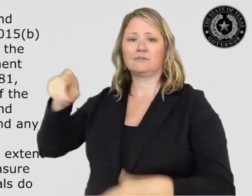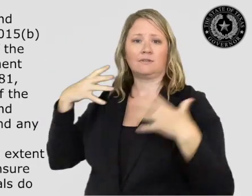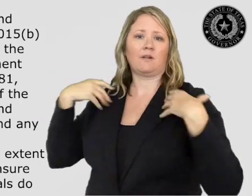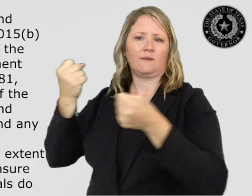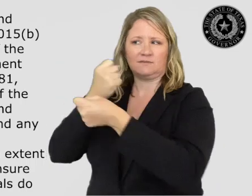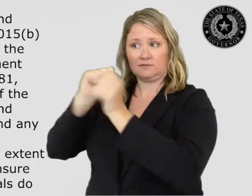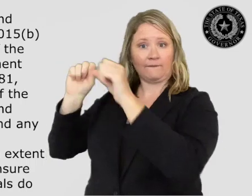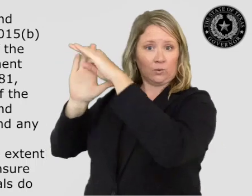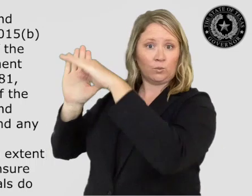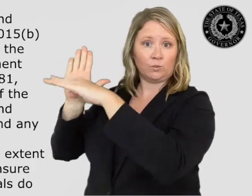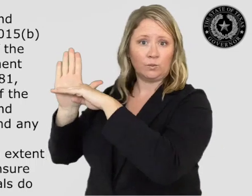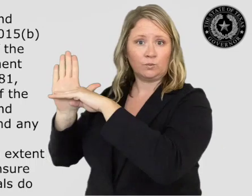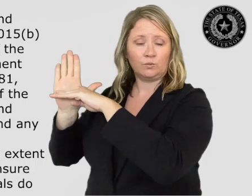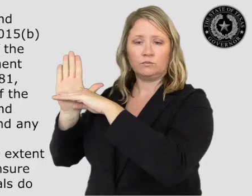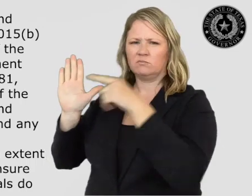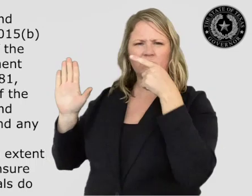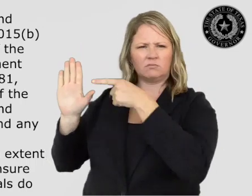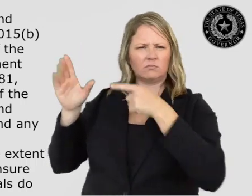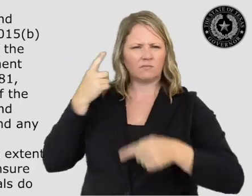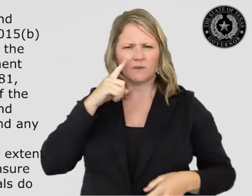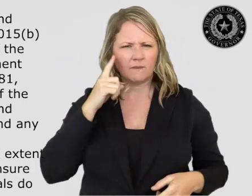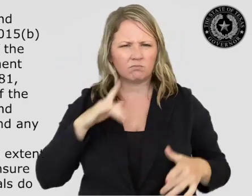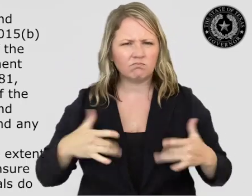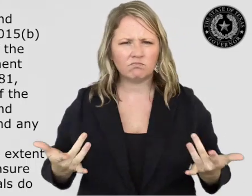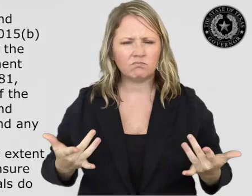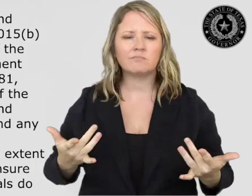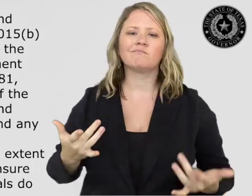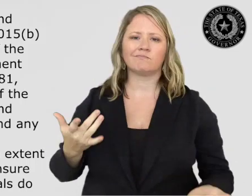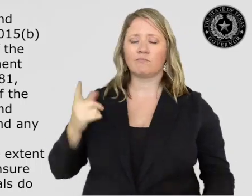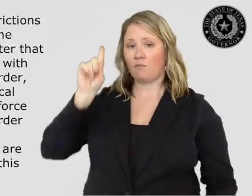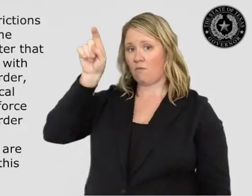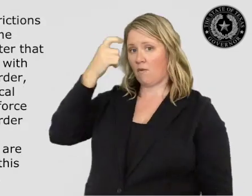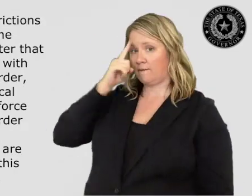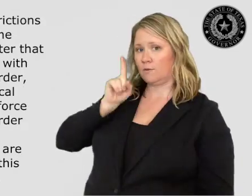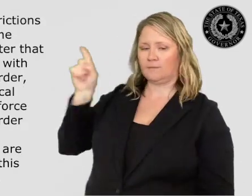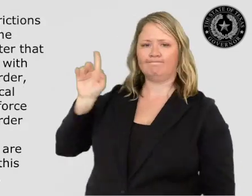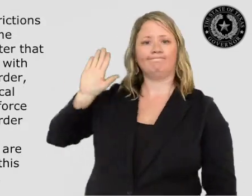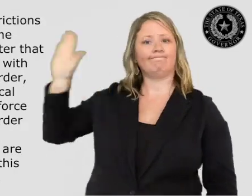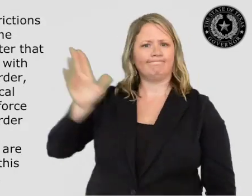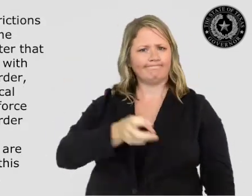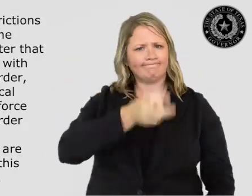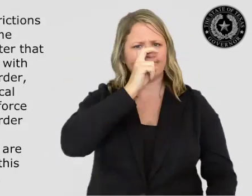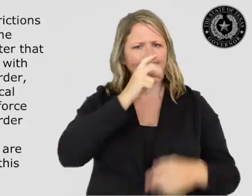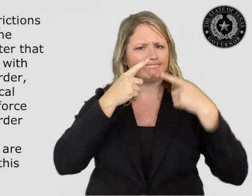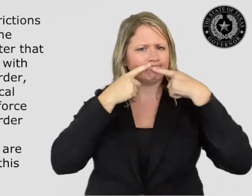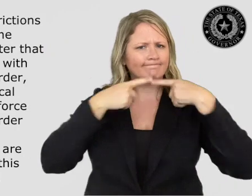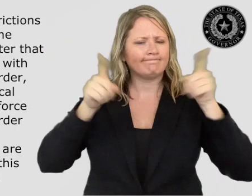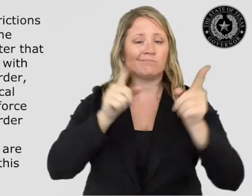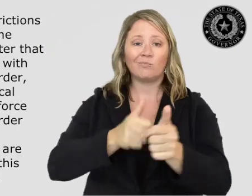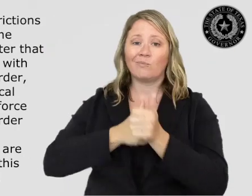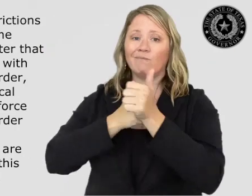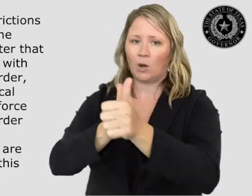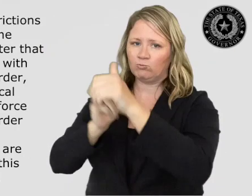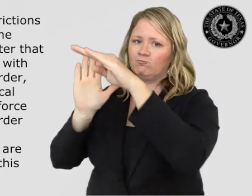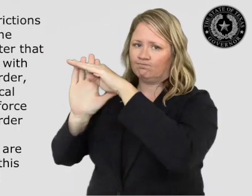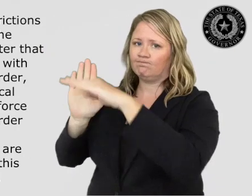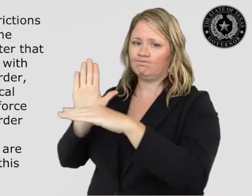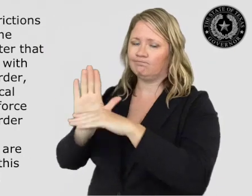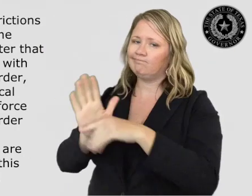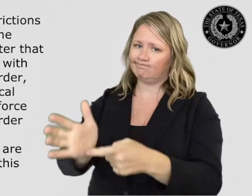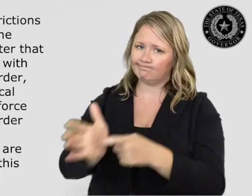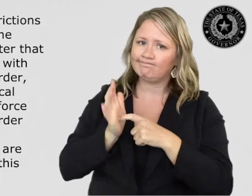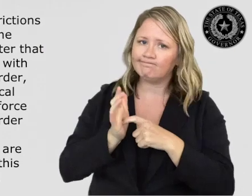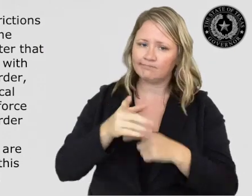Safety Code, and any other relevant statutes to the extent necessary to ensure that local officials do not impose restrictions